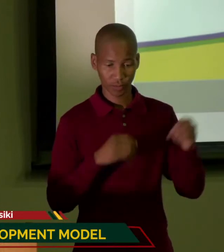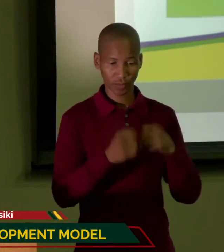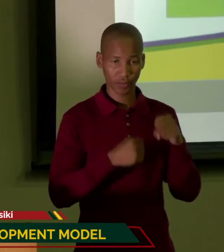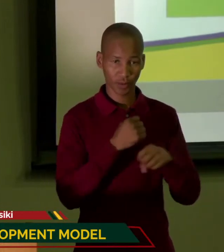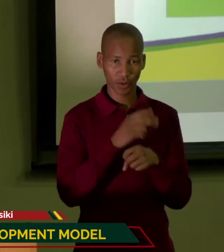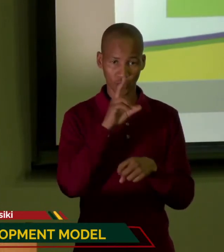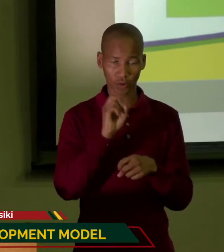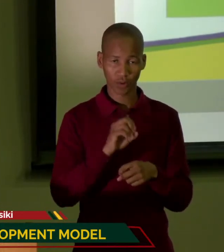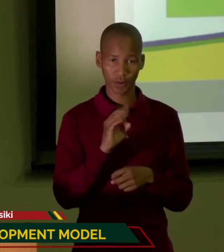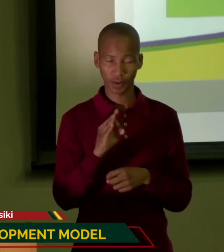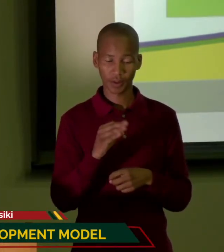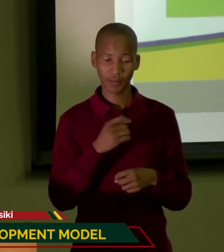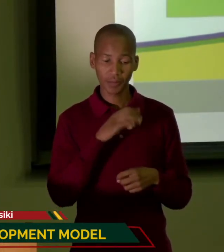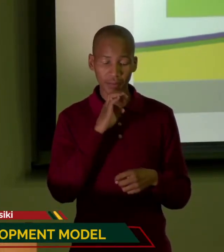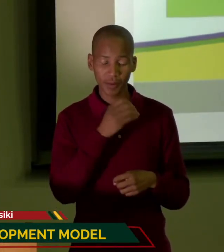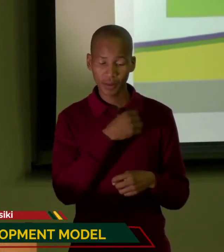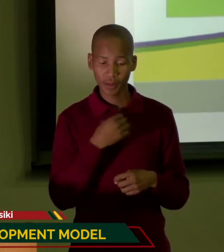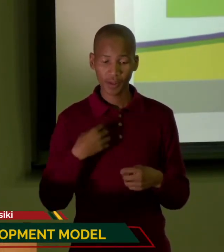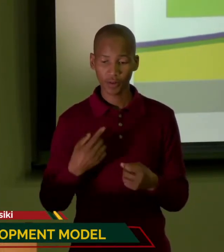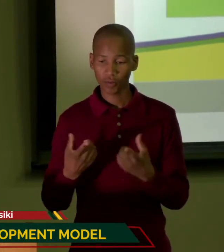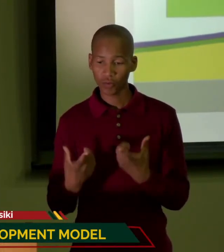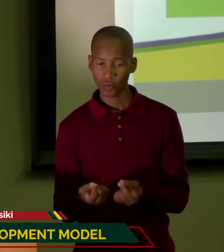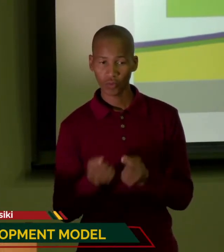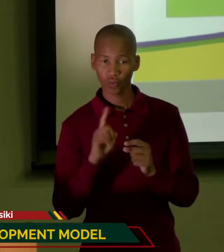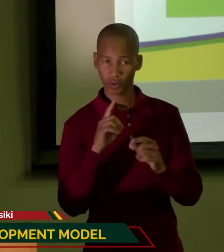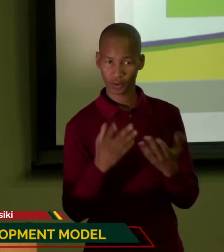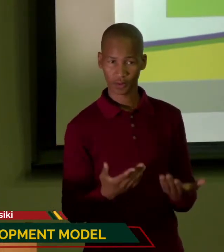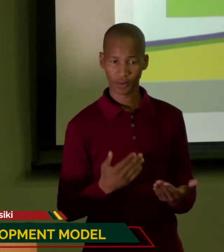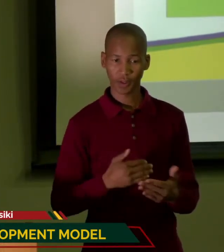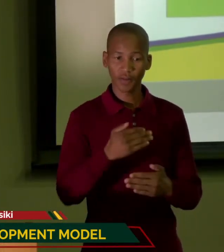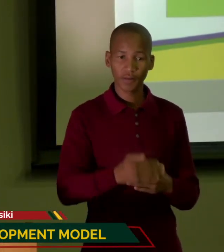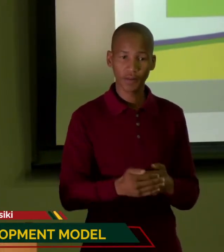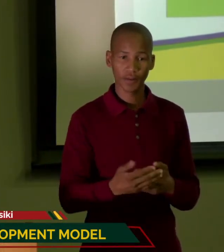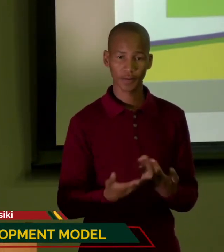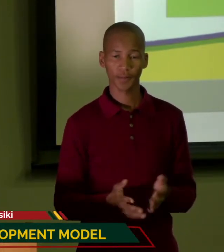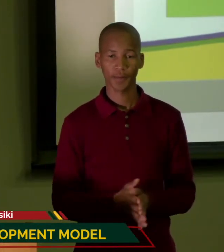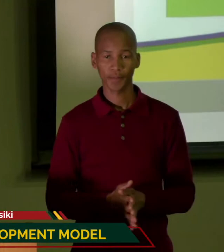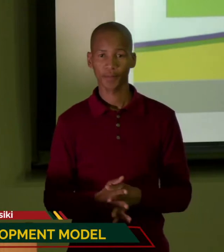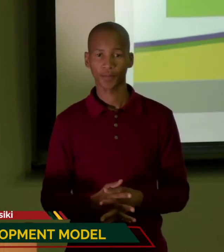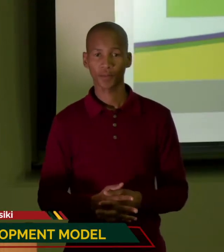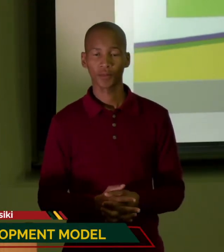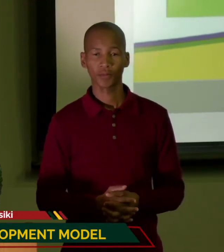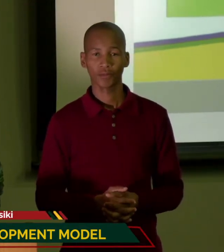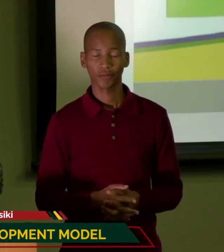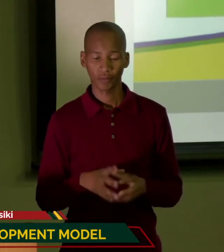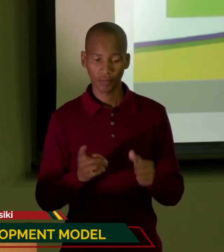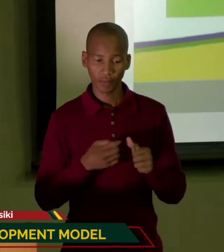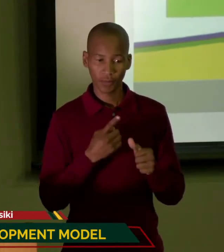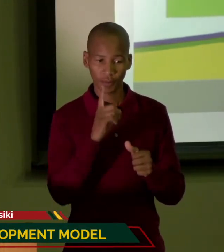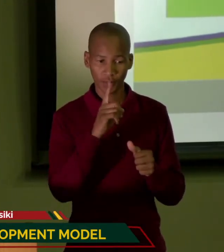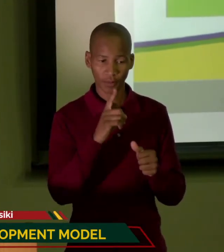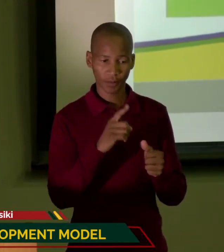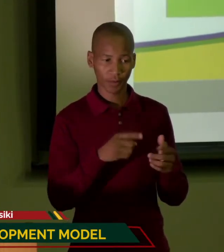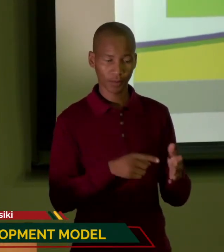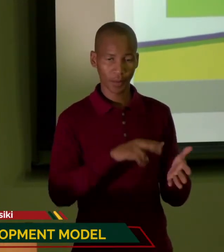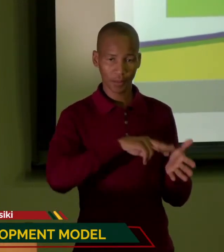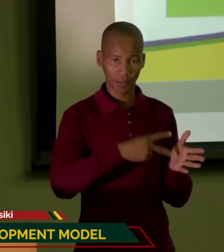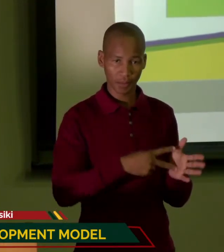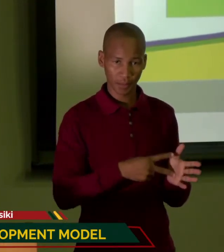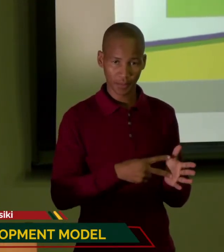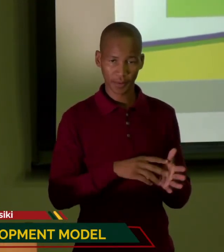2019 senze ntoni. We started with the planning.